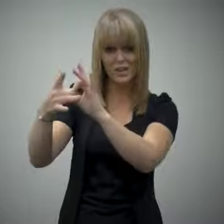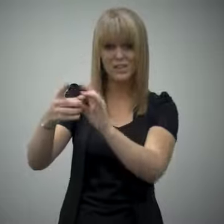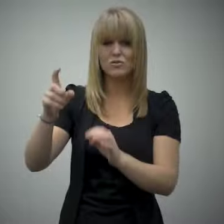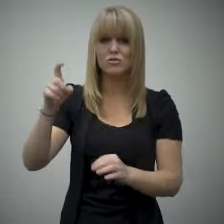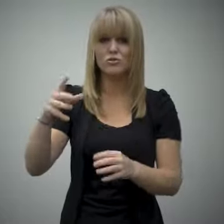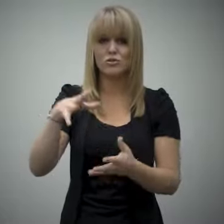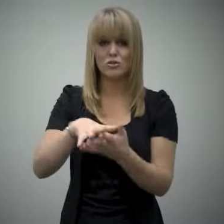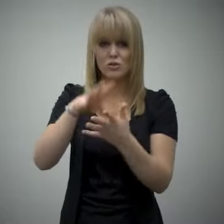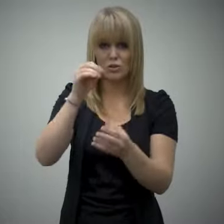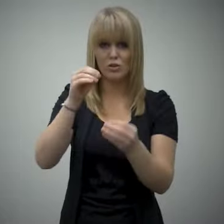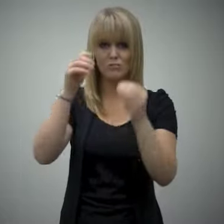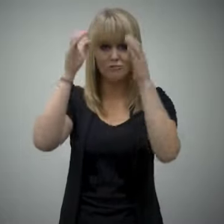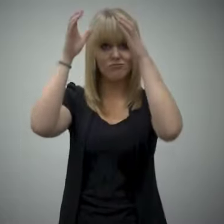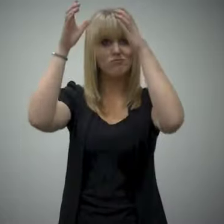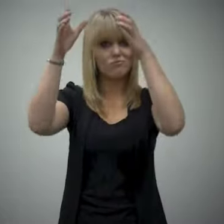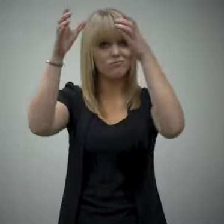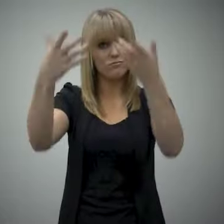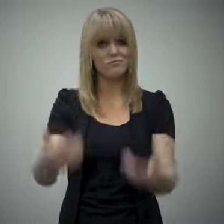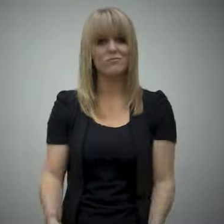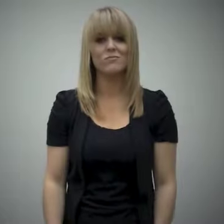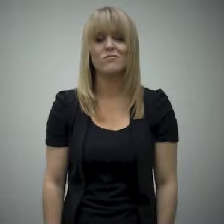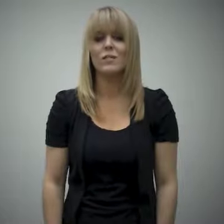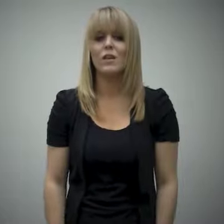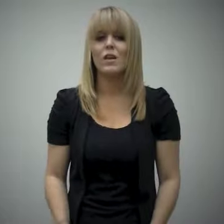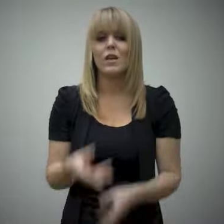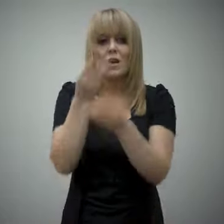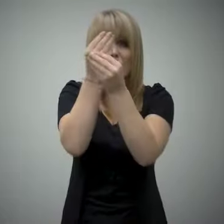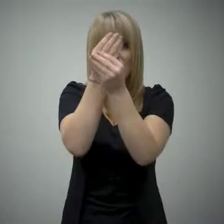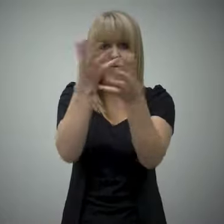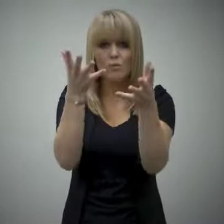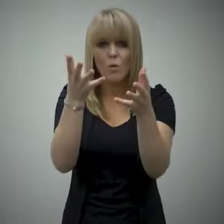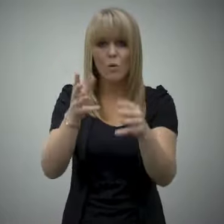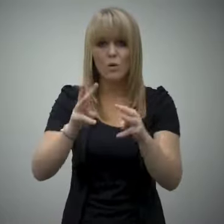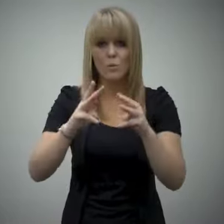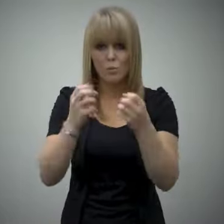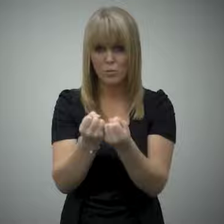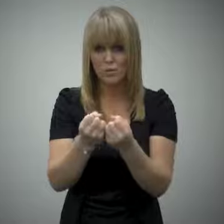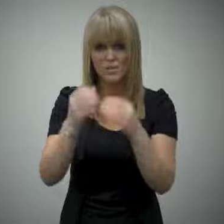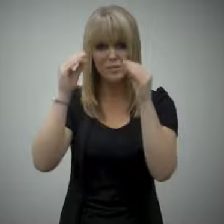Tell your trainers and workshop leaders you want to learn more about RSI prevention.